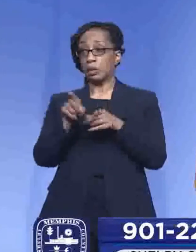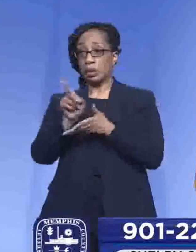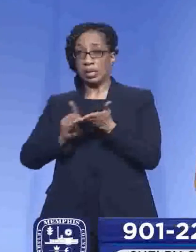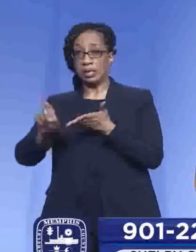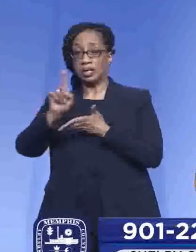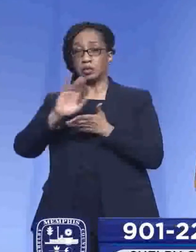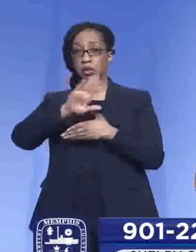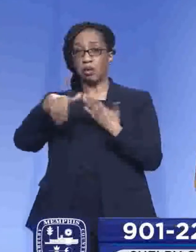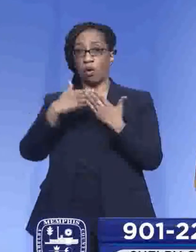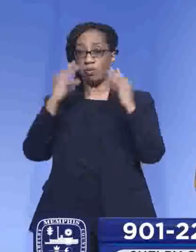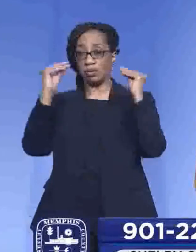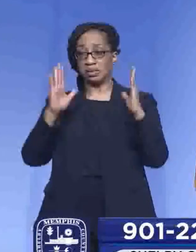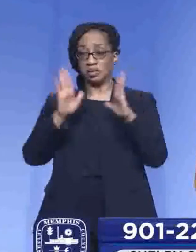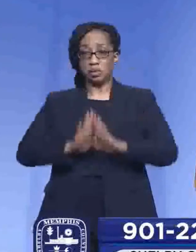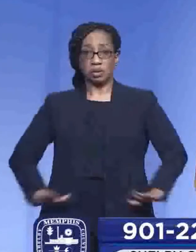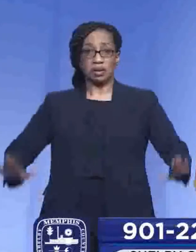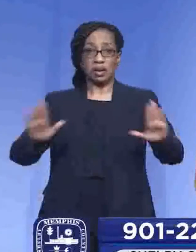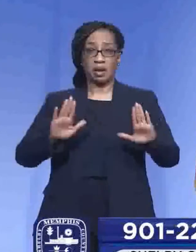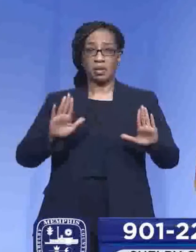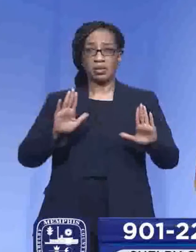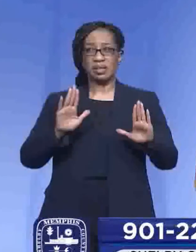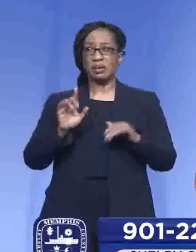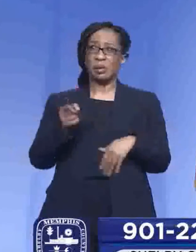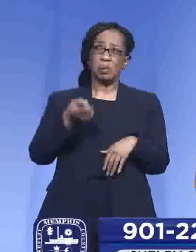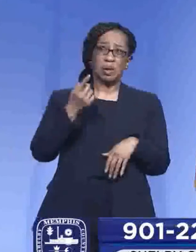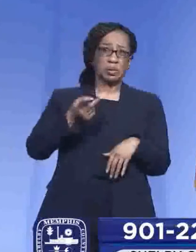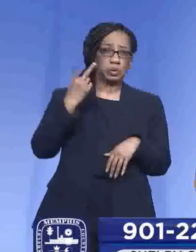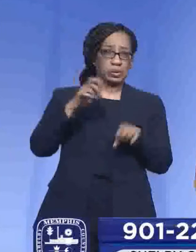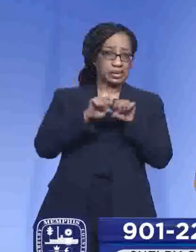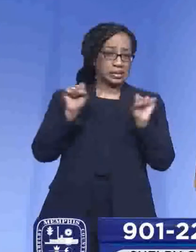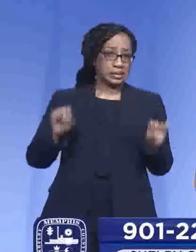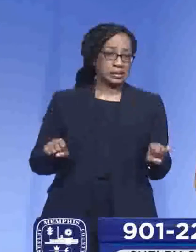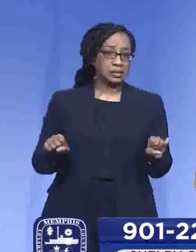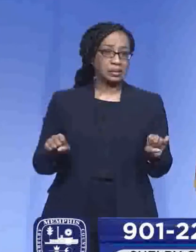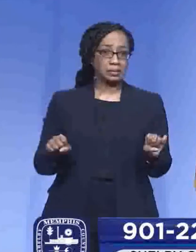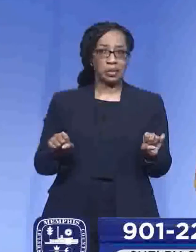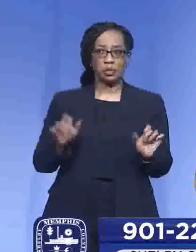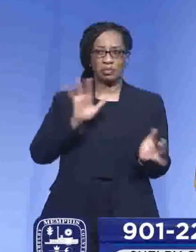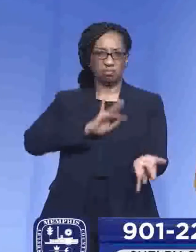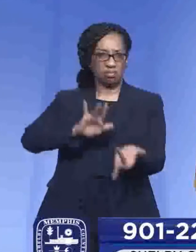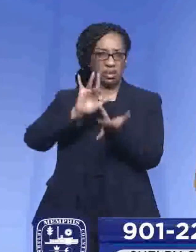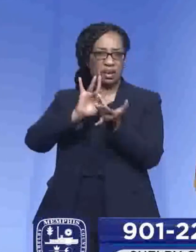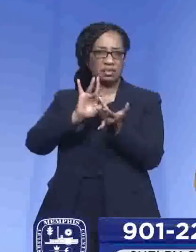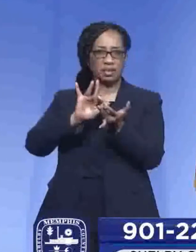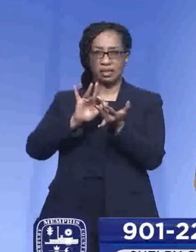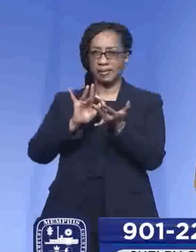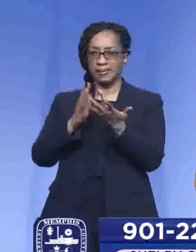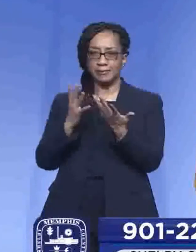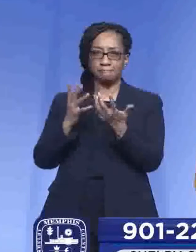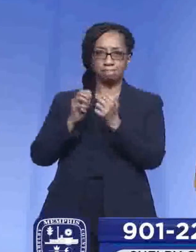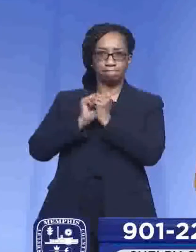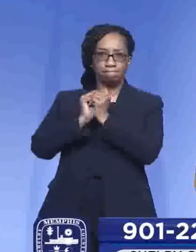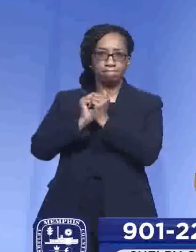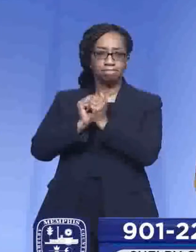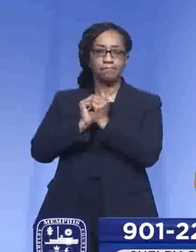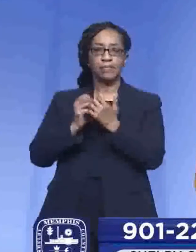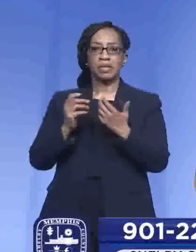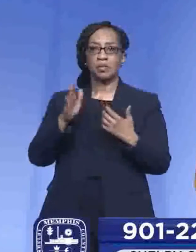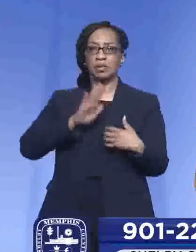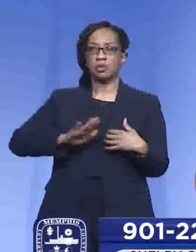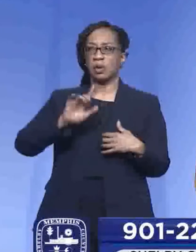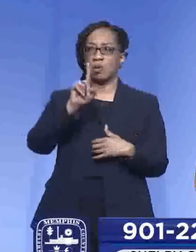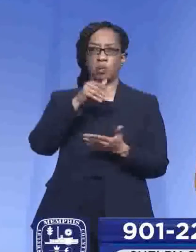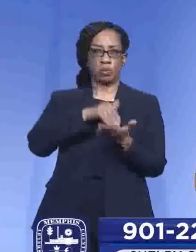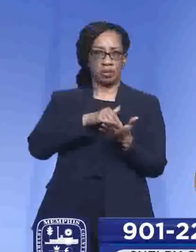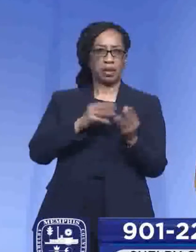all of the teachers in the area, with the exception of one or two systems who we are reaching out to and working with, we think there's about 1,000 more